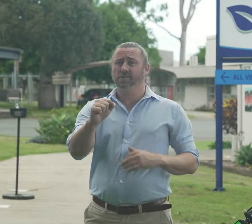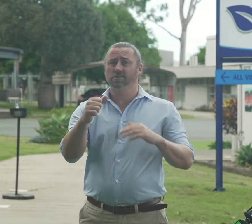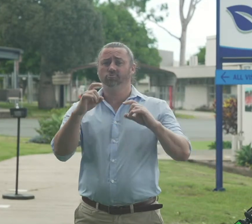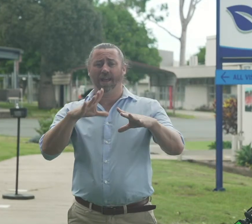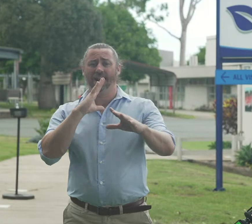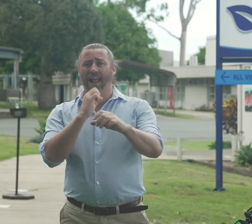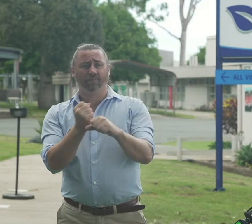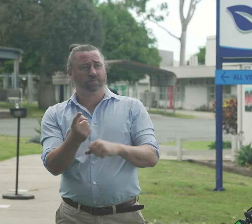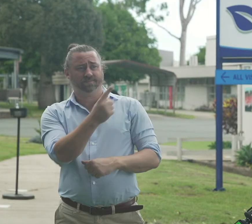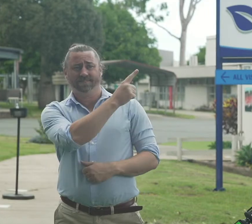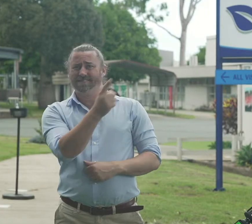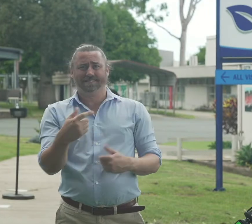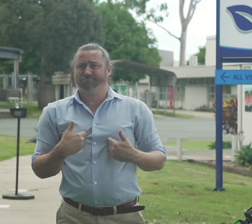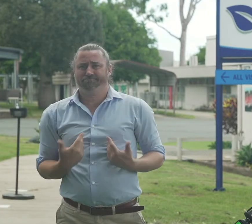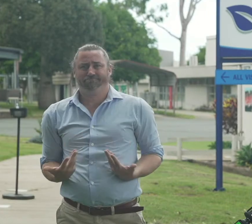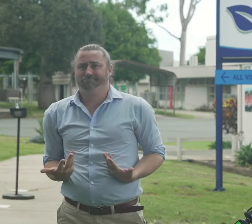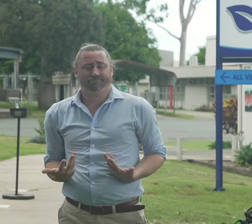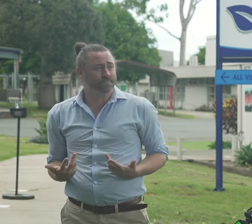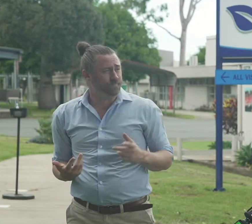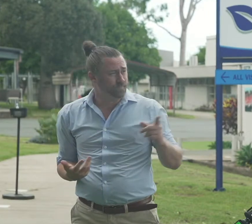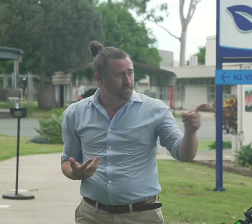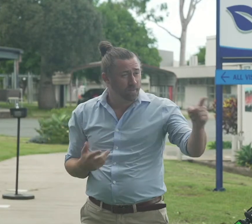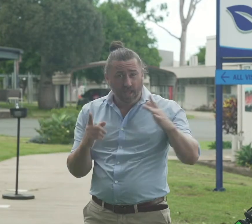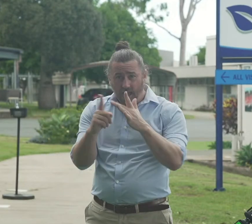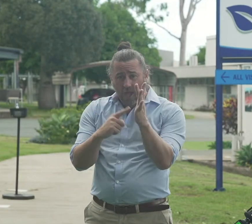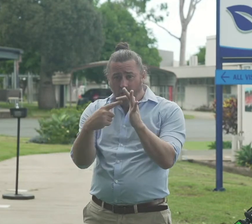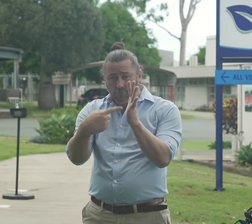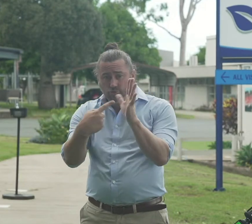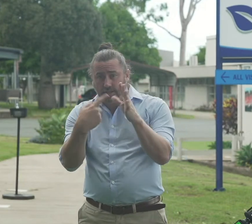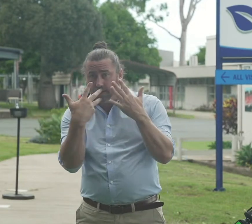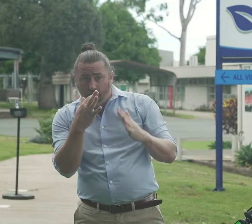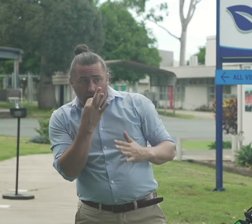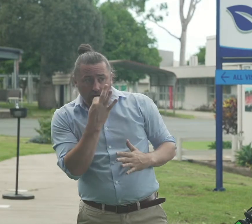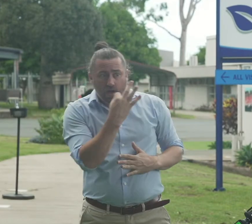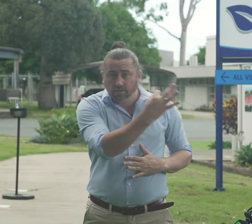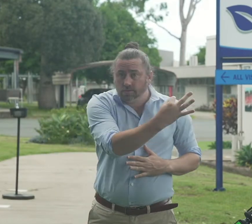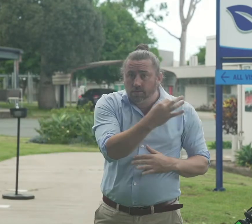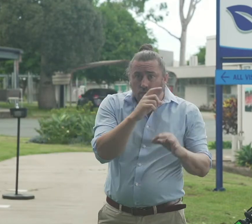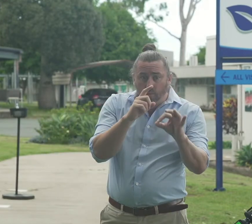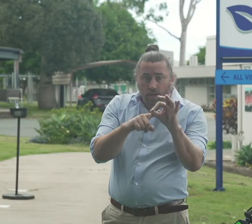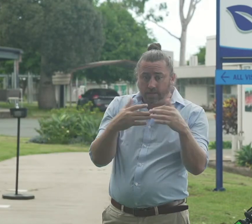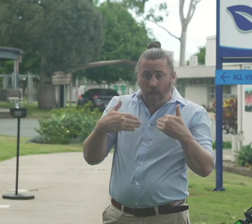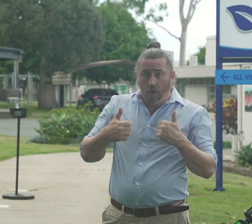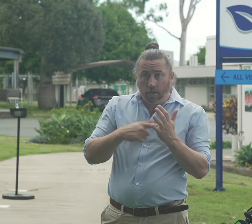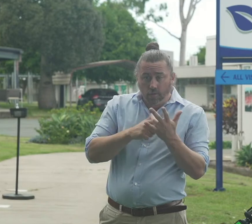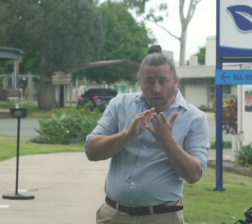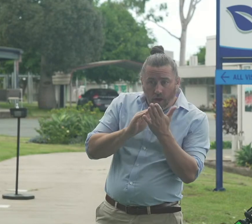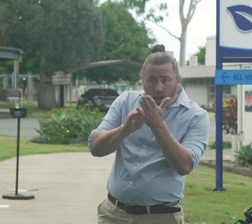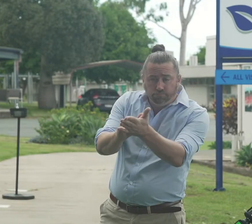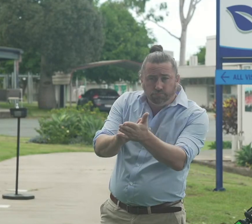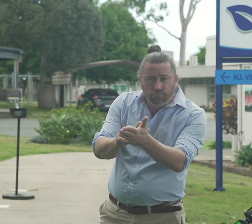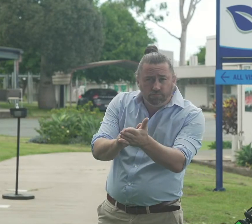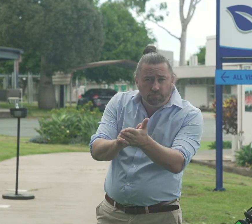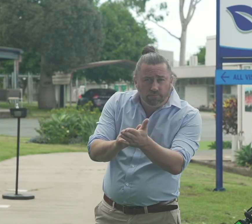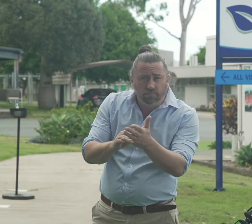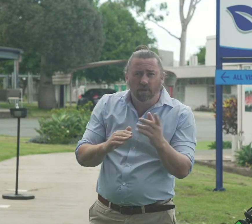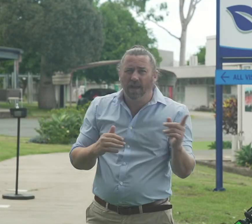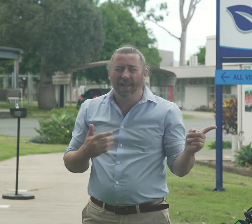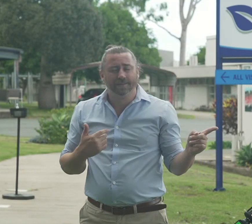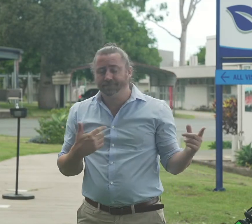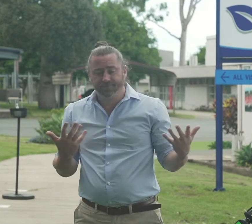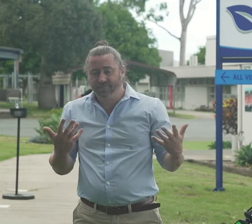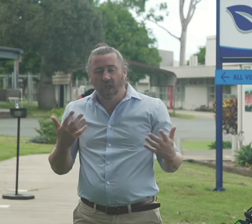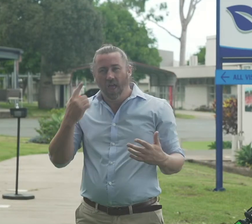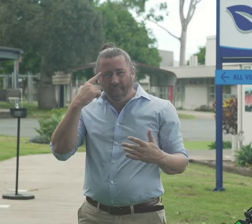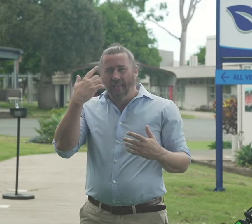don't believe they have. And they haven't reached out for any state assistance? There's some involvement, I believe, but look,